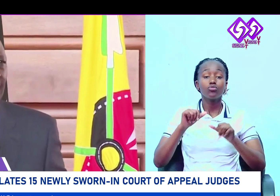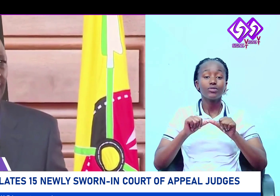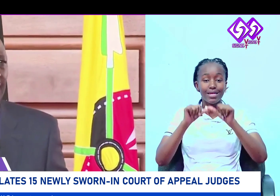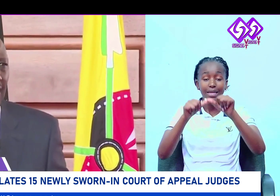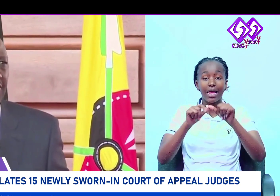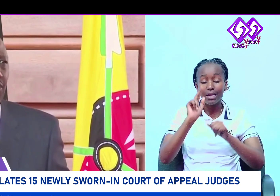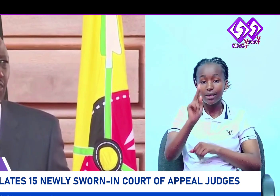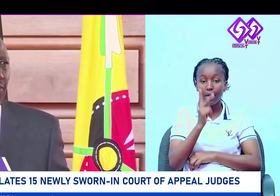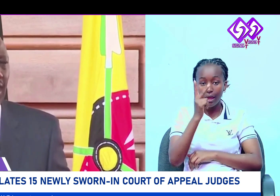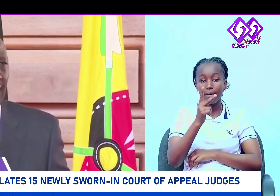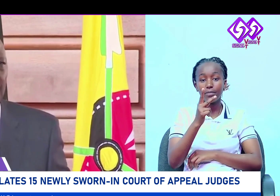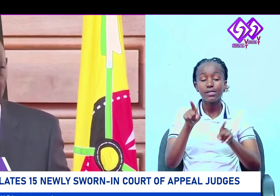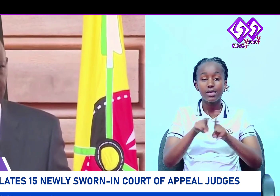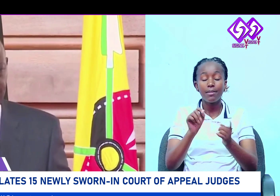the health of our democracy.